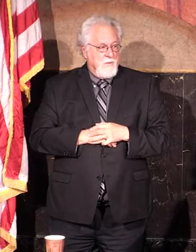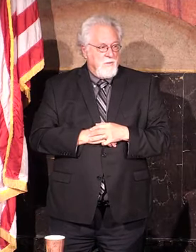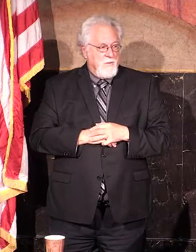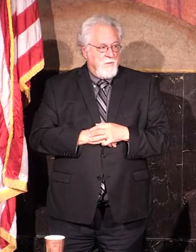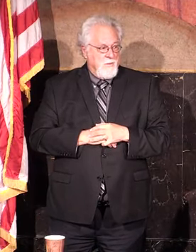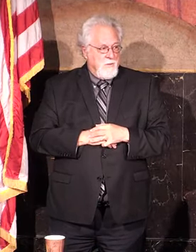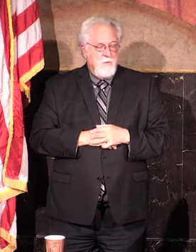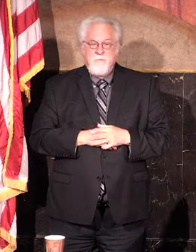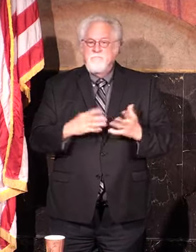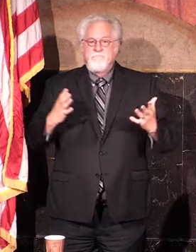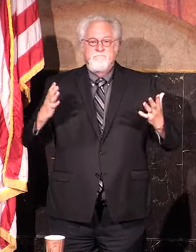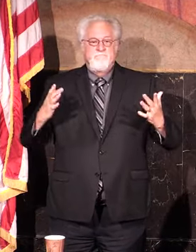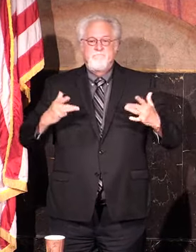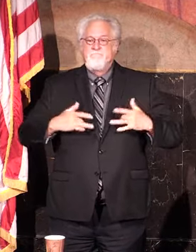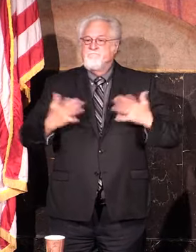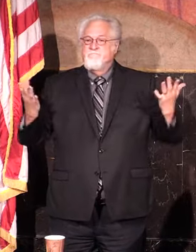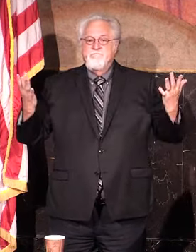Vibrant,